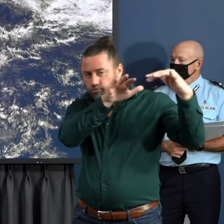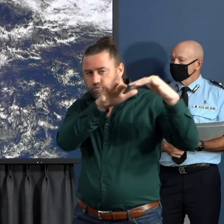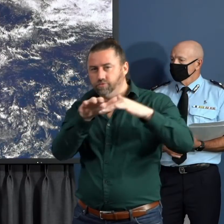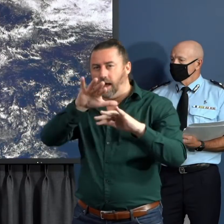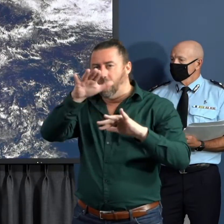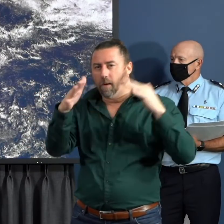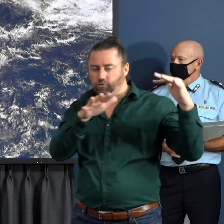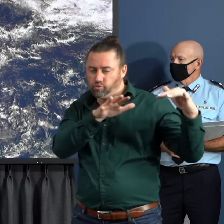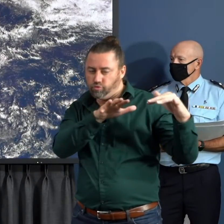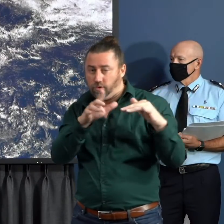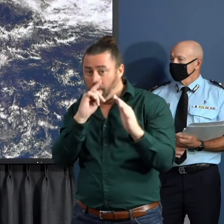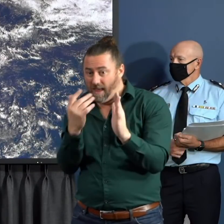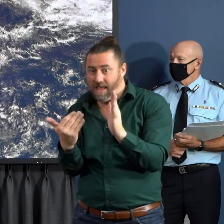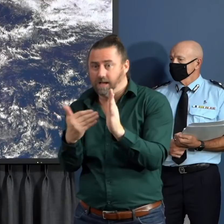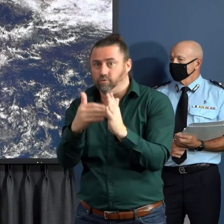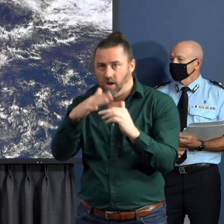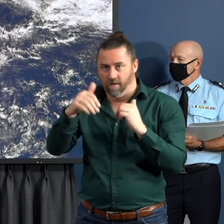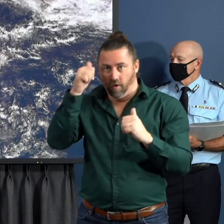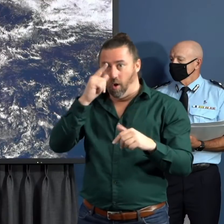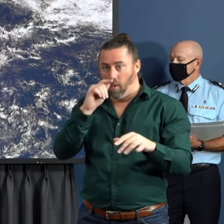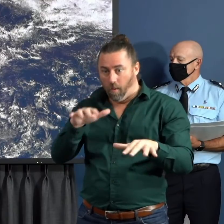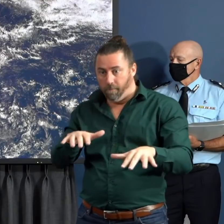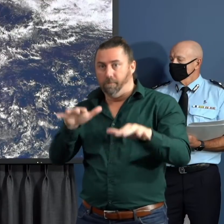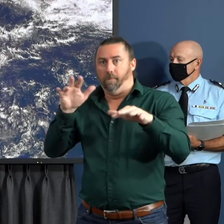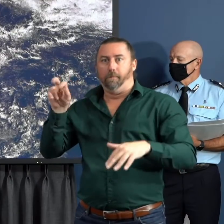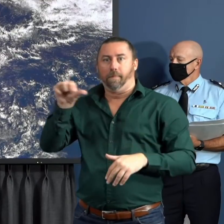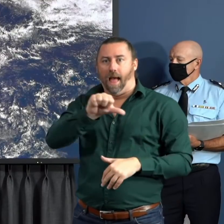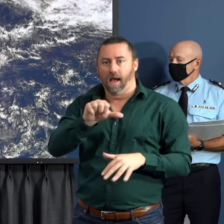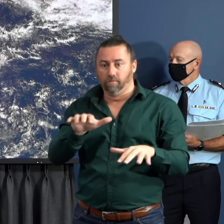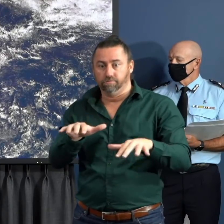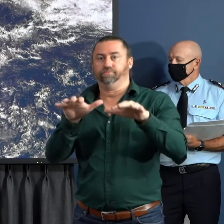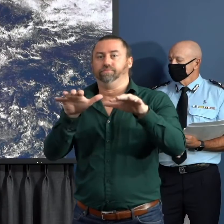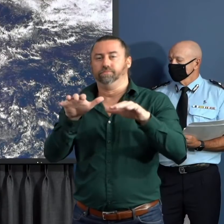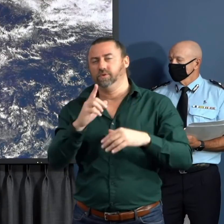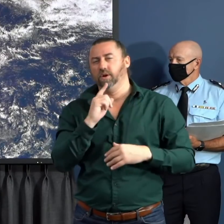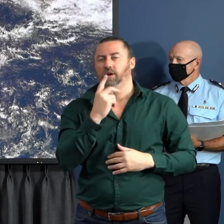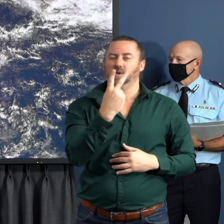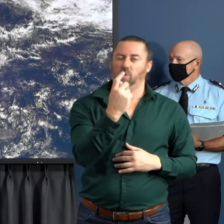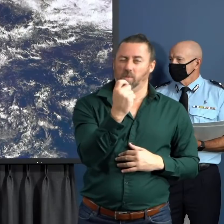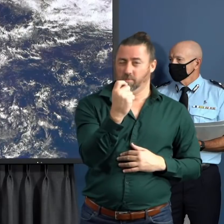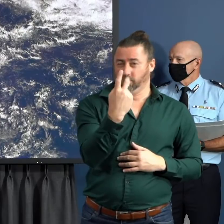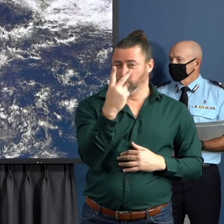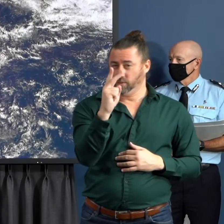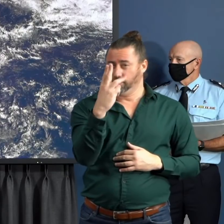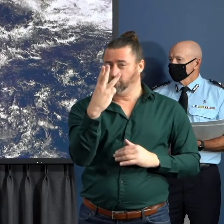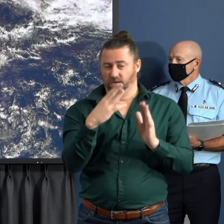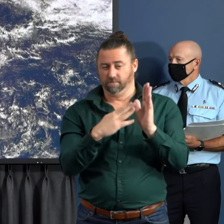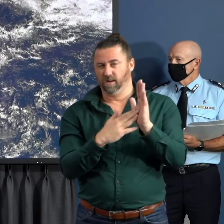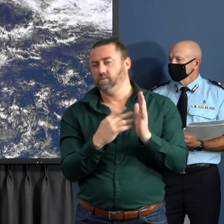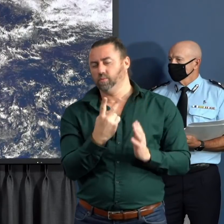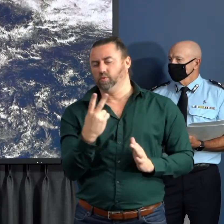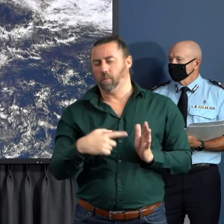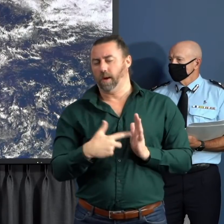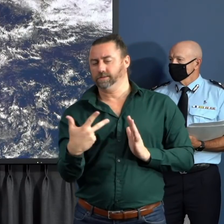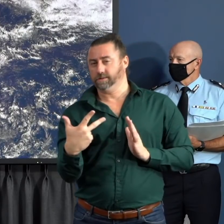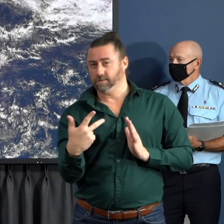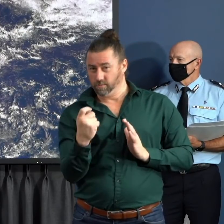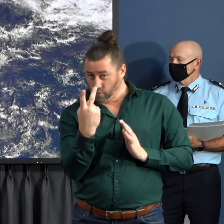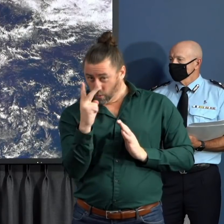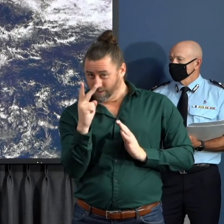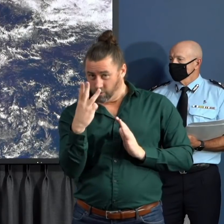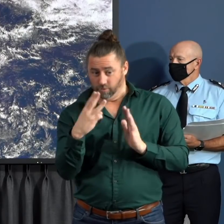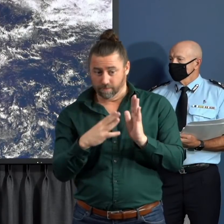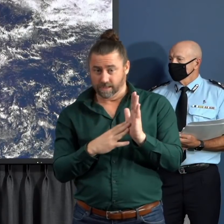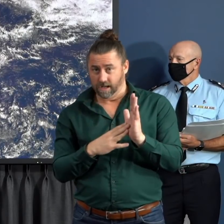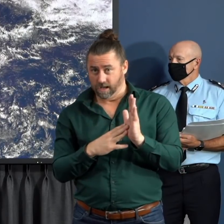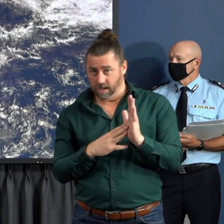peak. So we've seen 22.8, so around 23 metres this morning. So to put that into context, that is